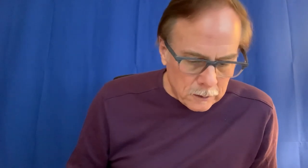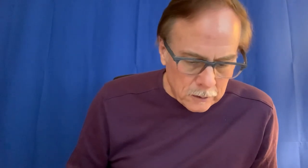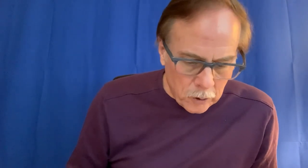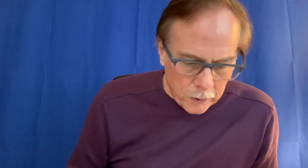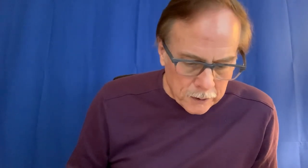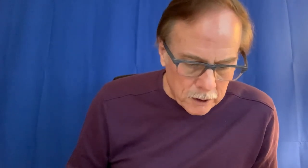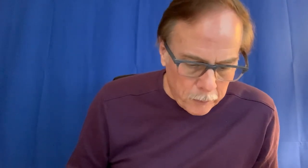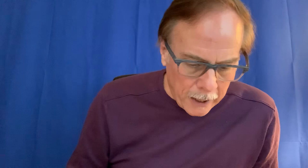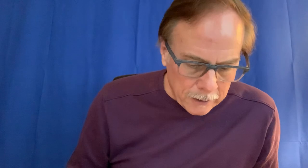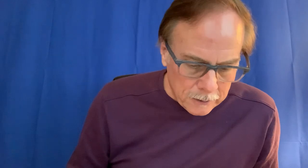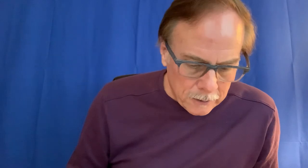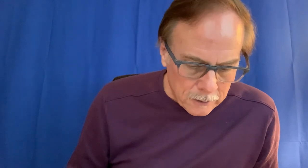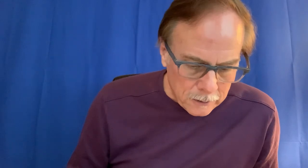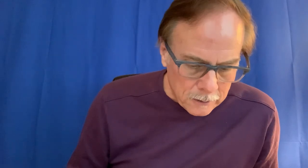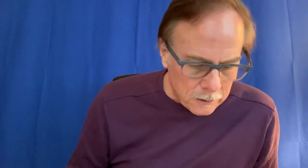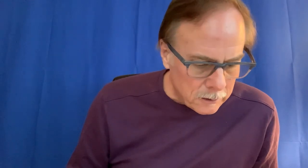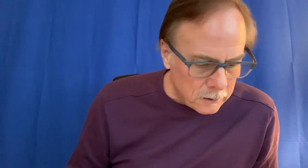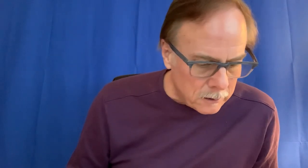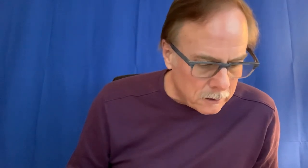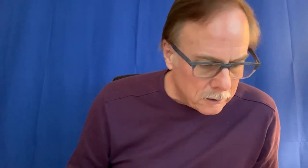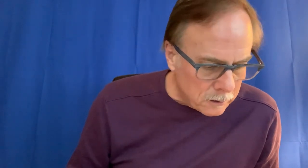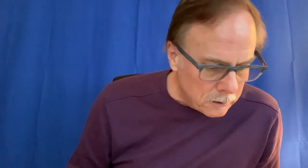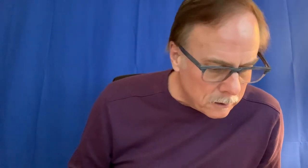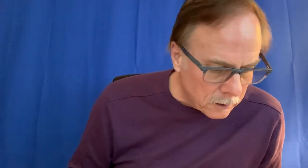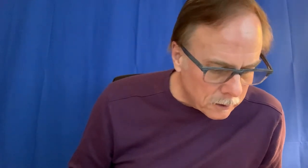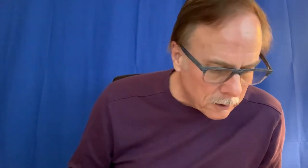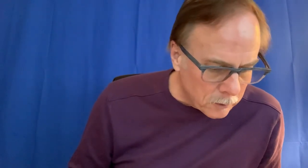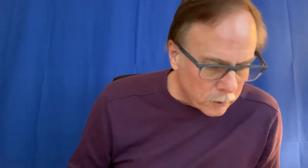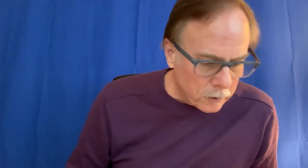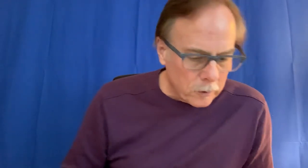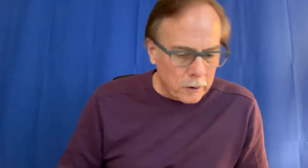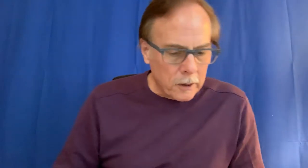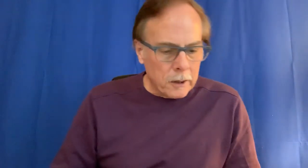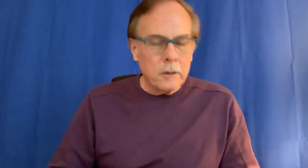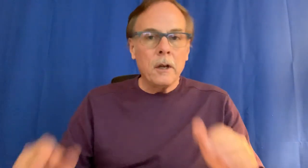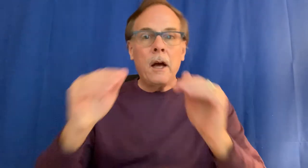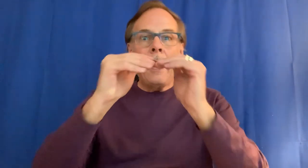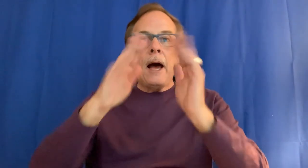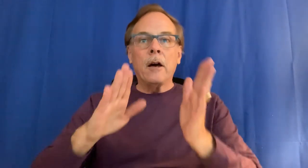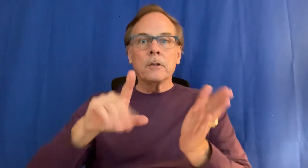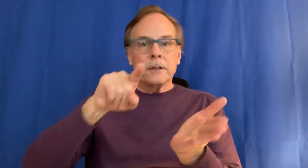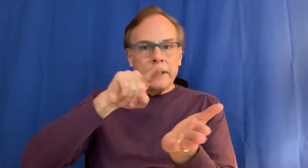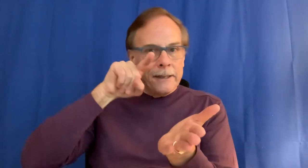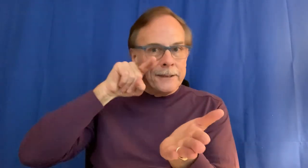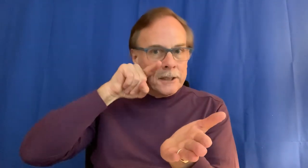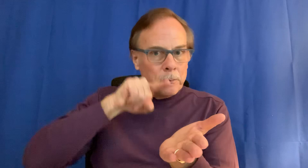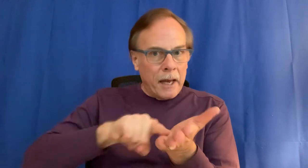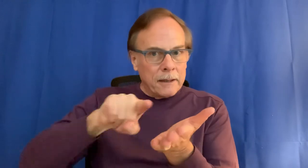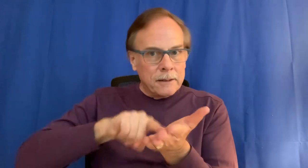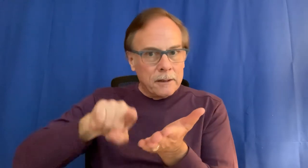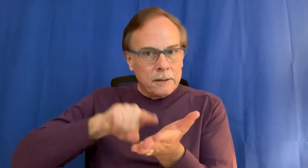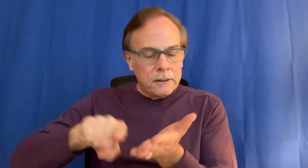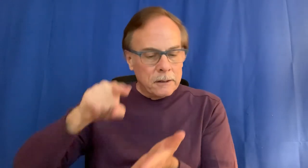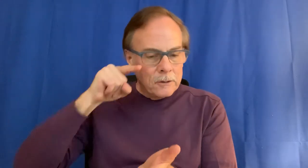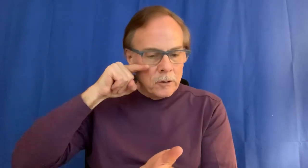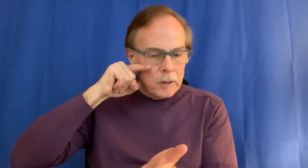To inspect, I guess that's what they're doing now. House inspect. You're coming